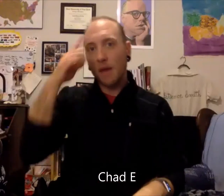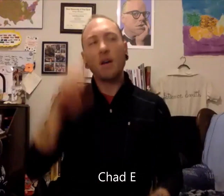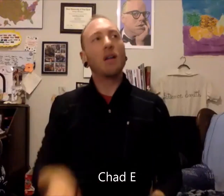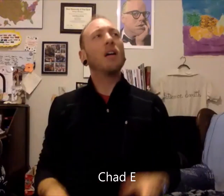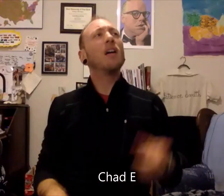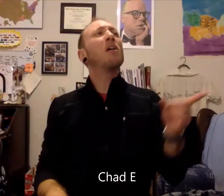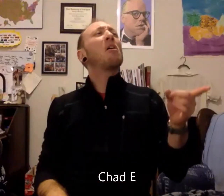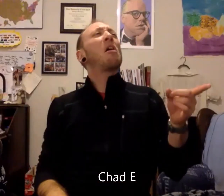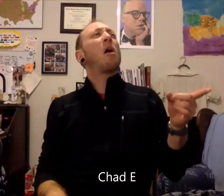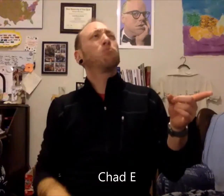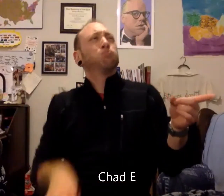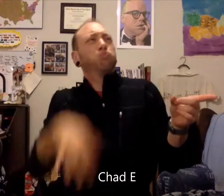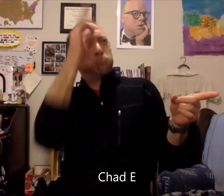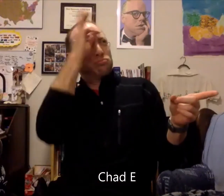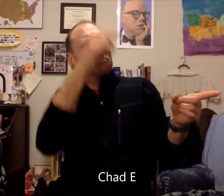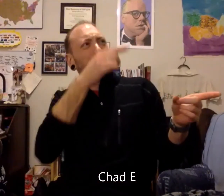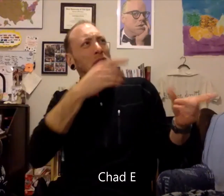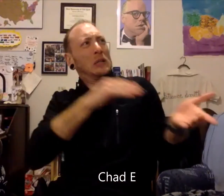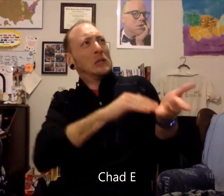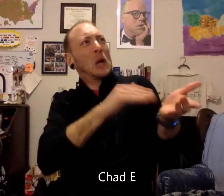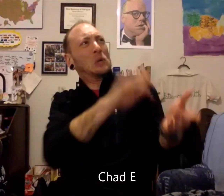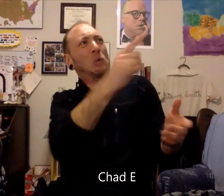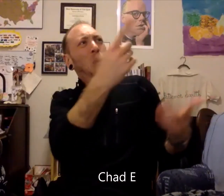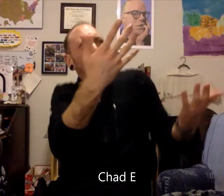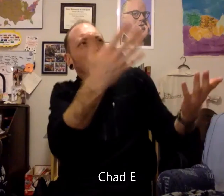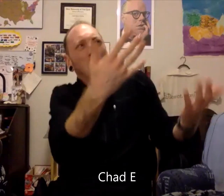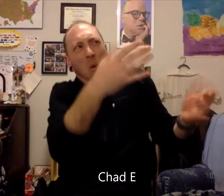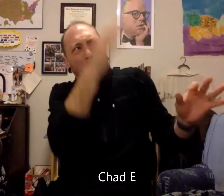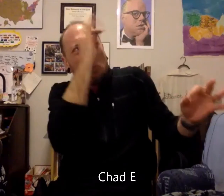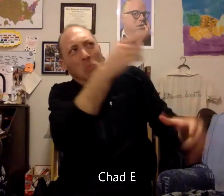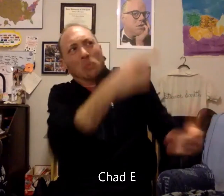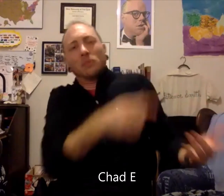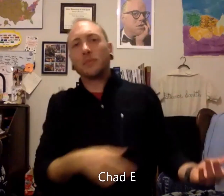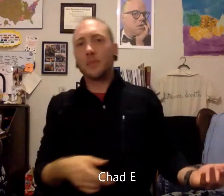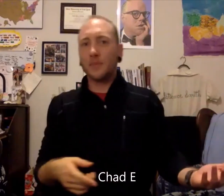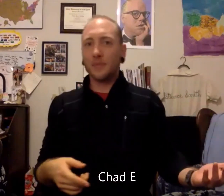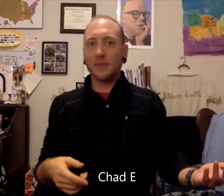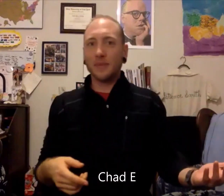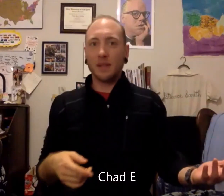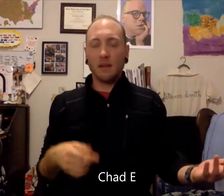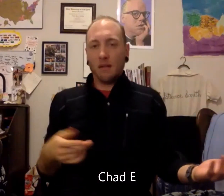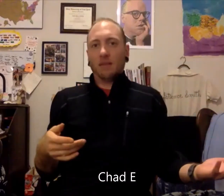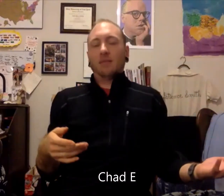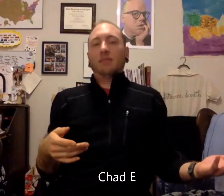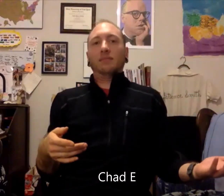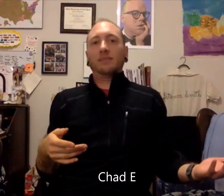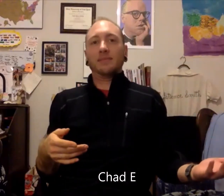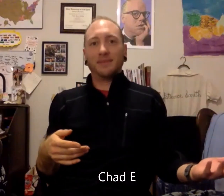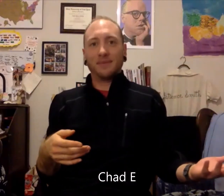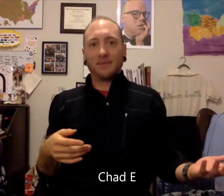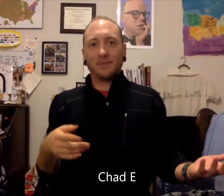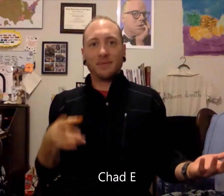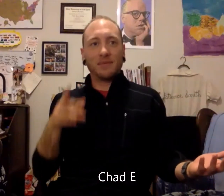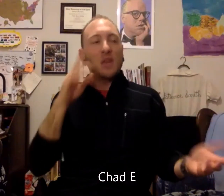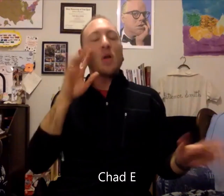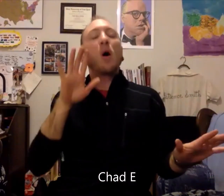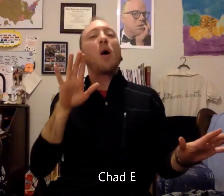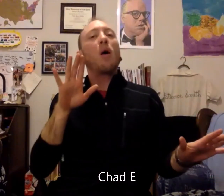doctor. I didn't, just that there had to be a way to get around it.